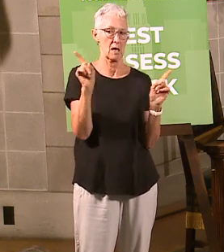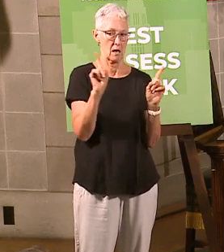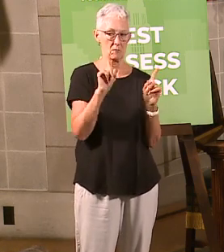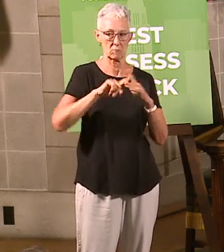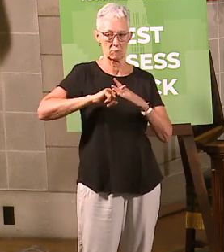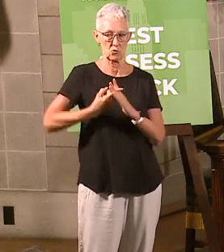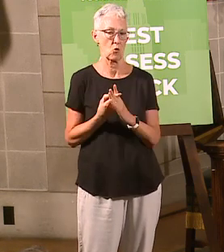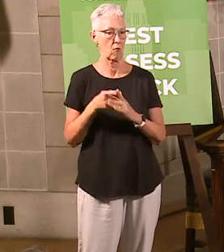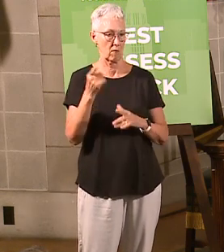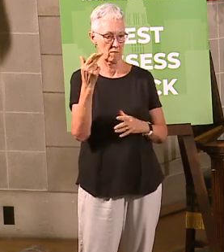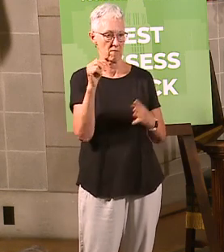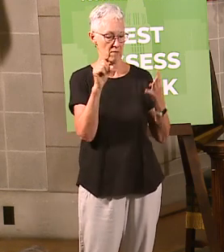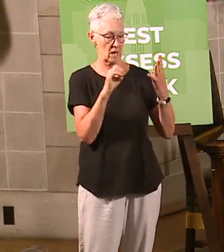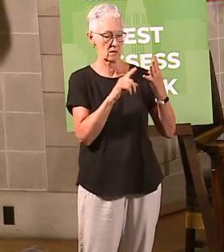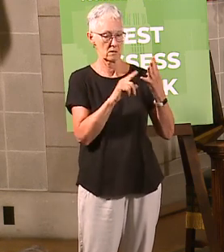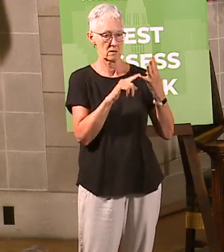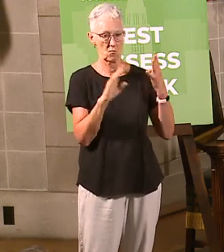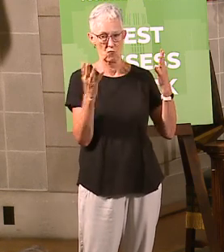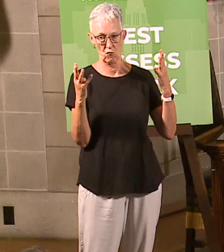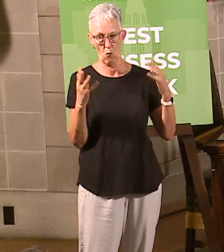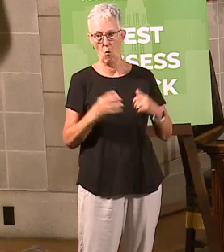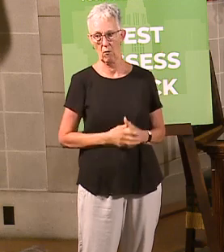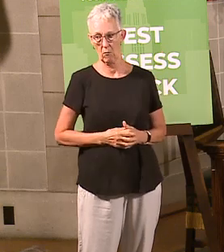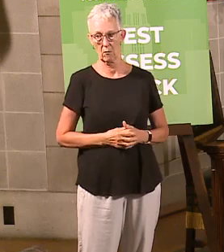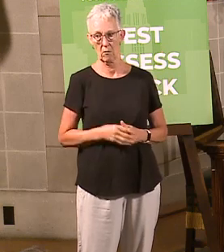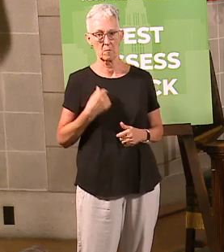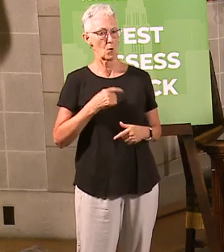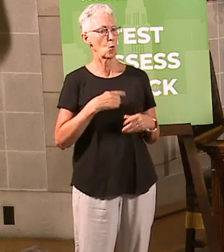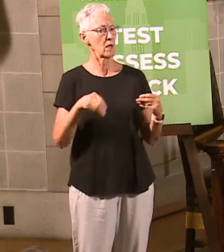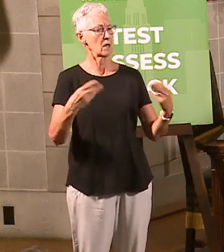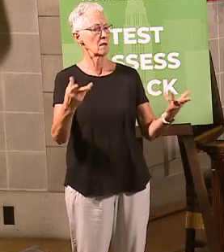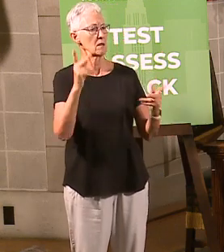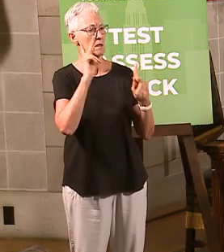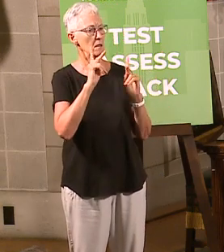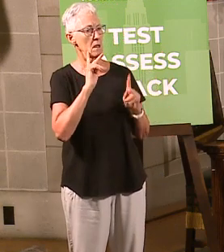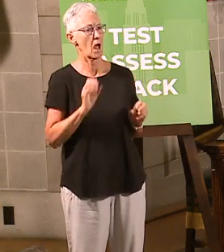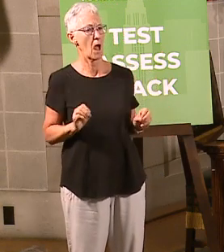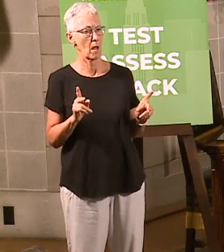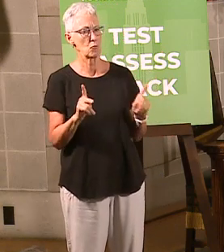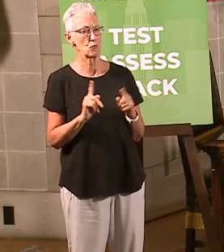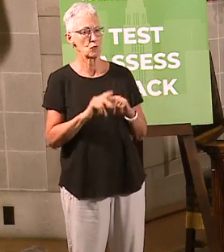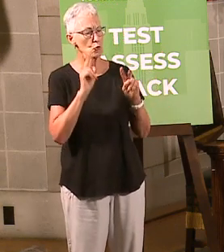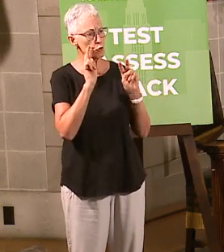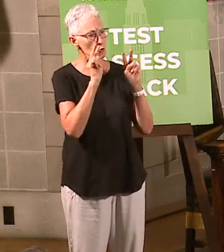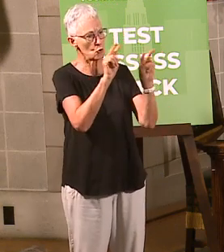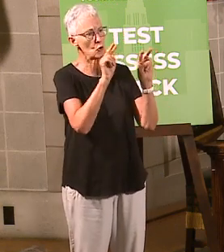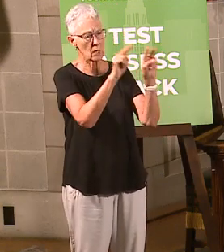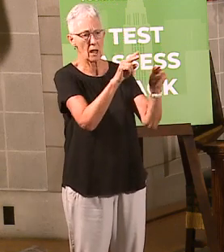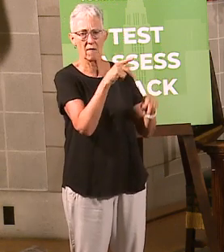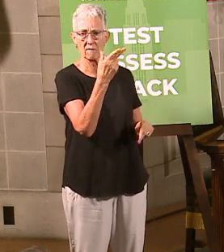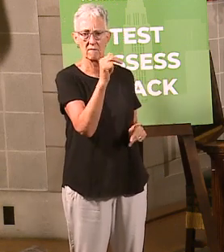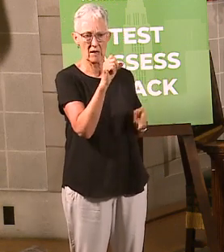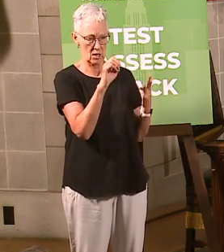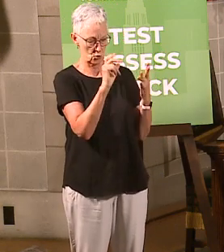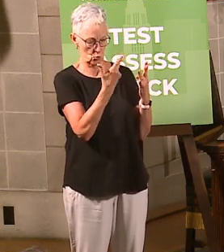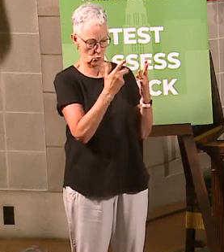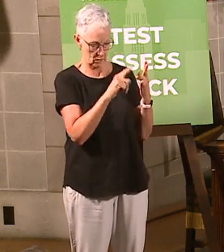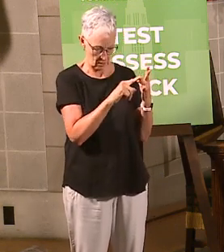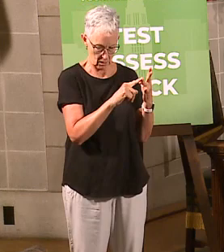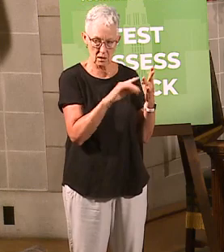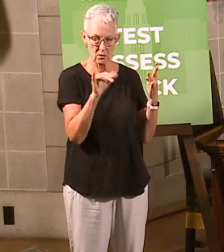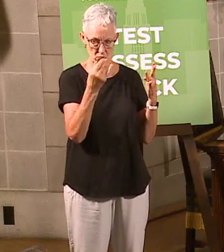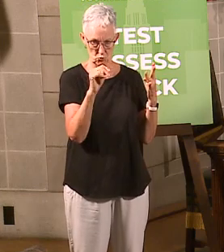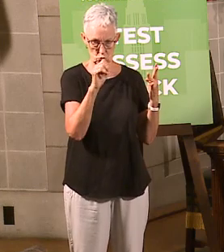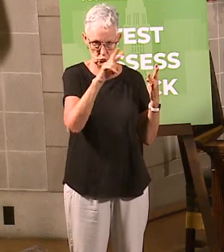start. So, but what we are doing is giving people the opportunity to look out ahead about what phase 3 is going to be June 22nd and what a potential phase